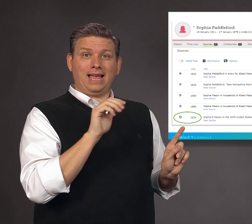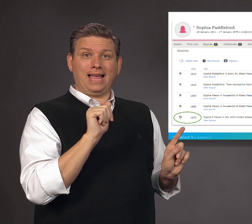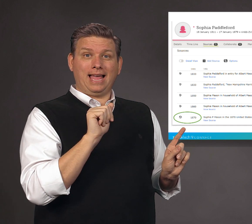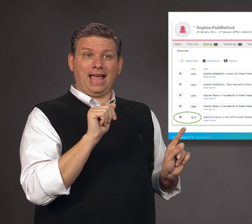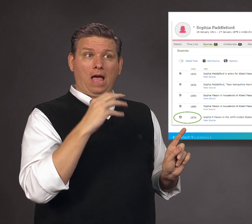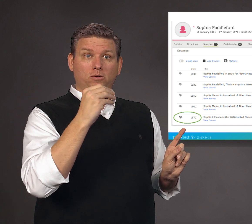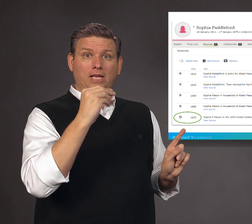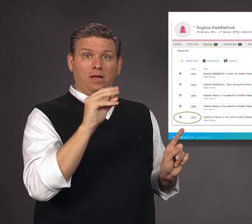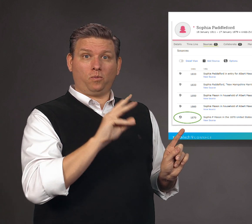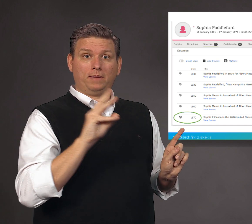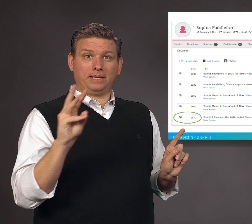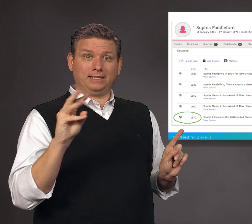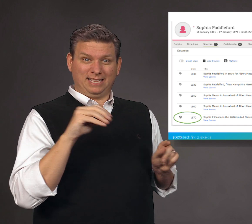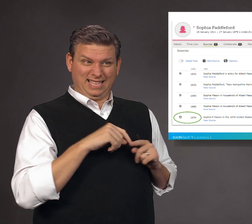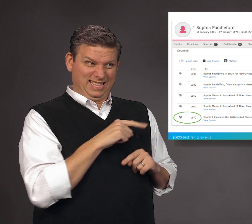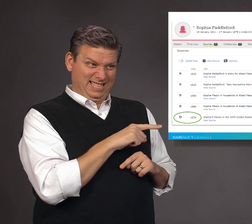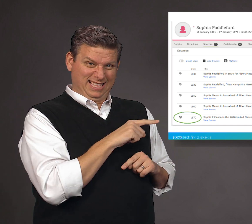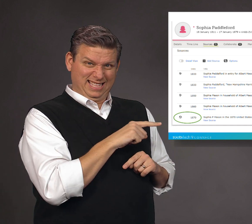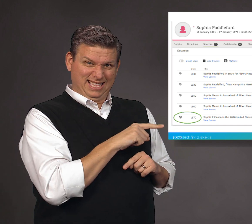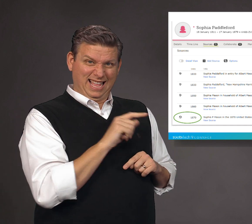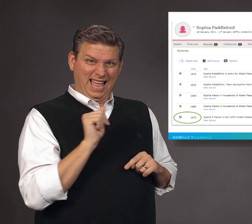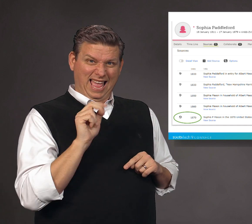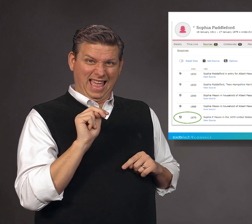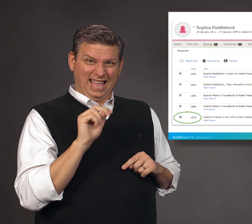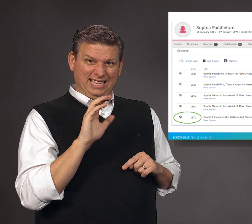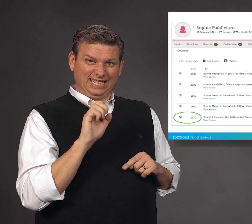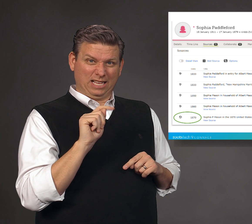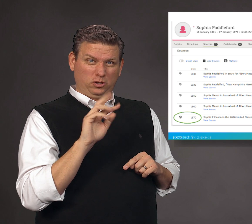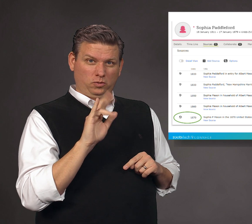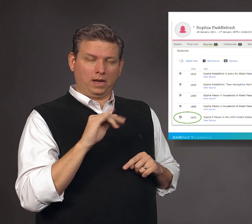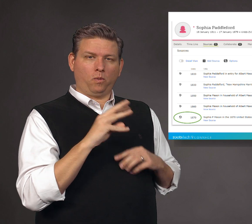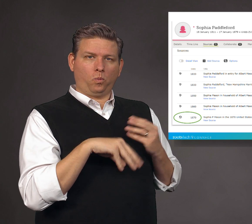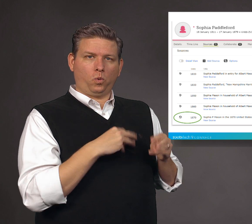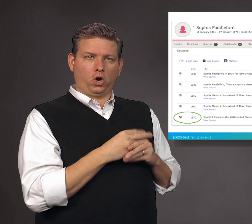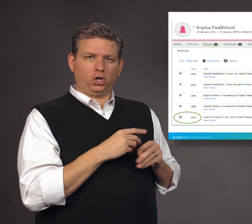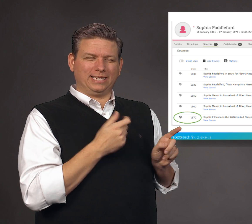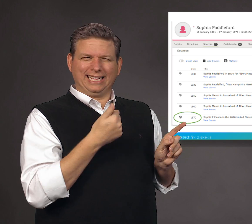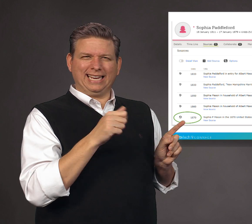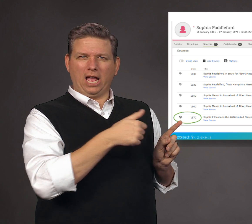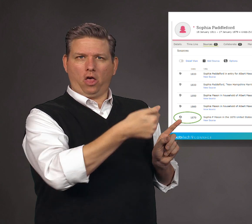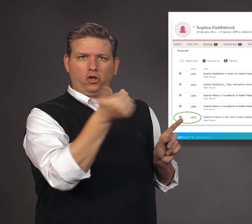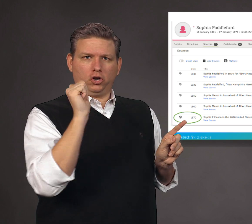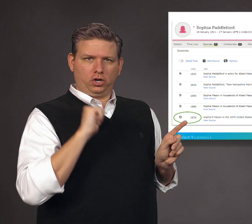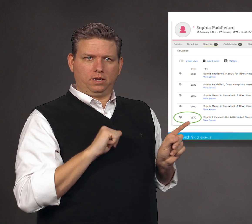outside websites, in this case Ancestry, have the world icon next to them.